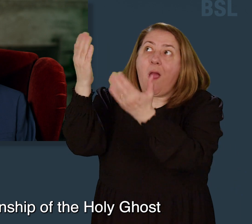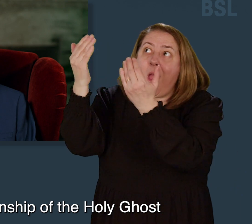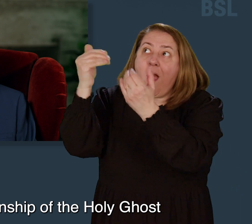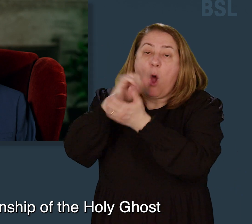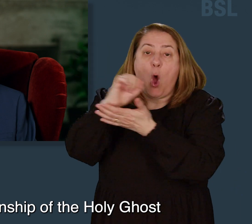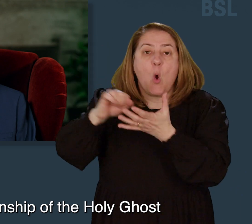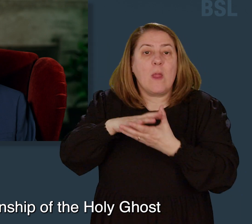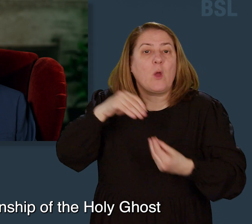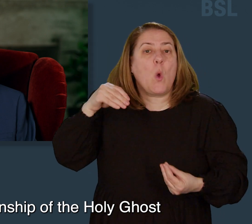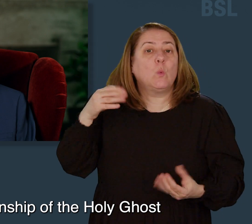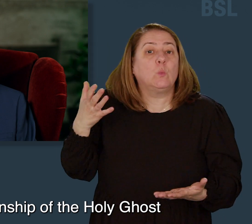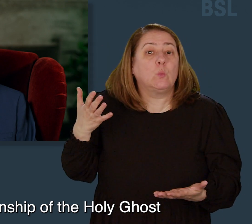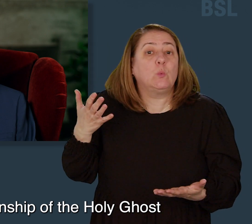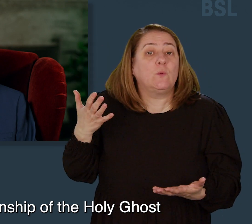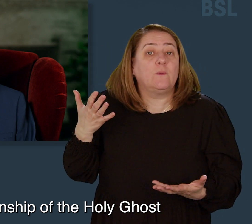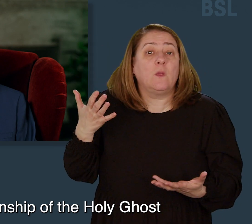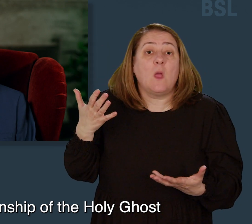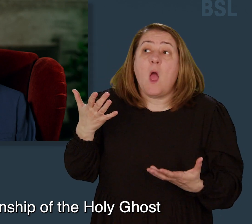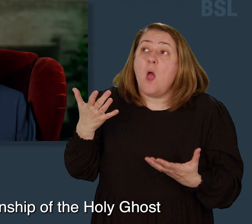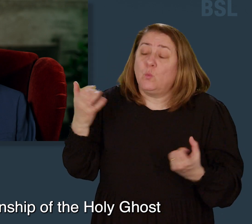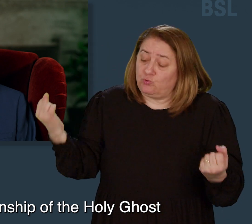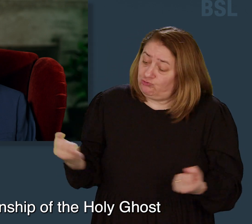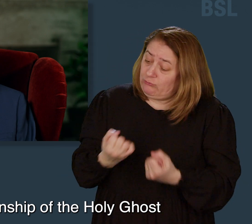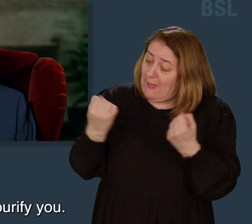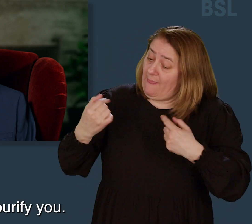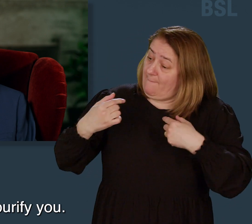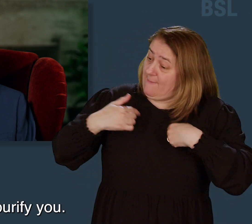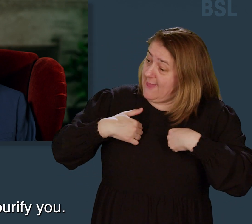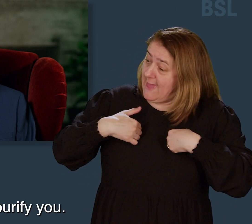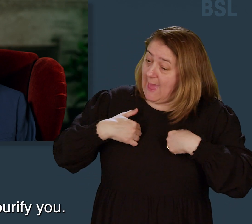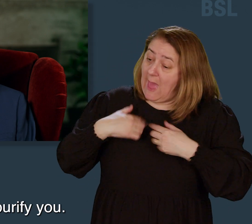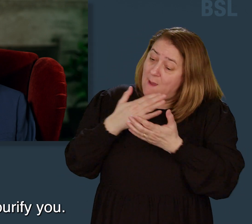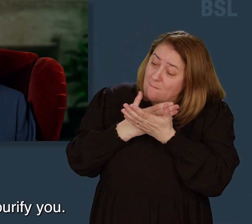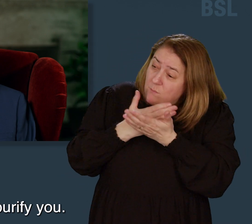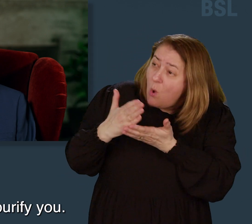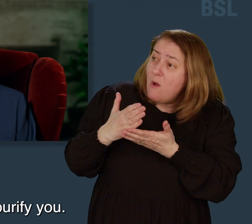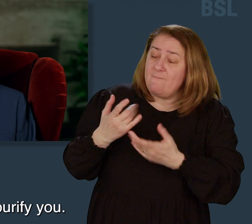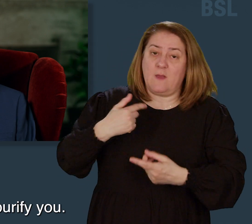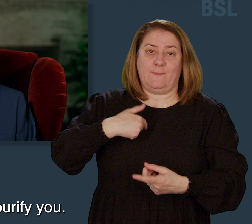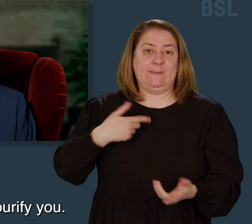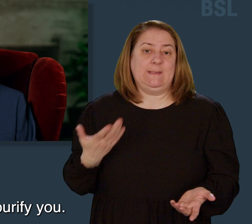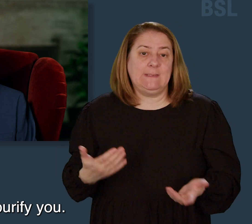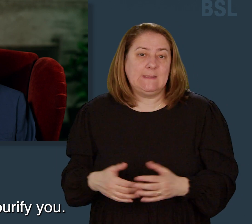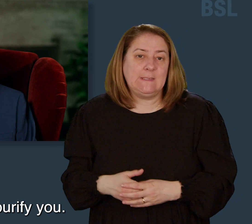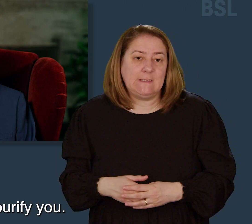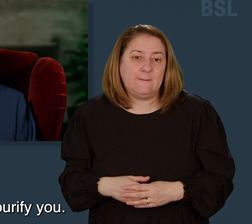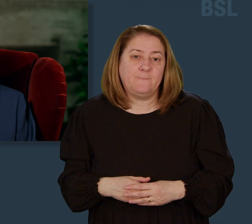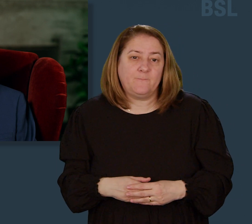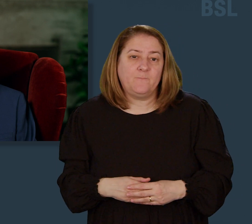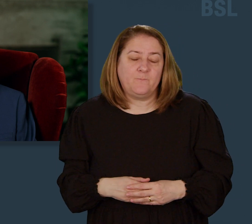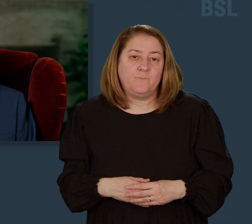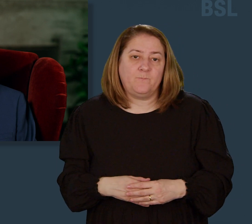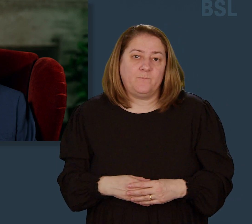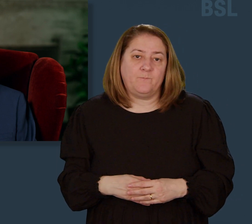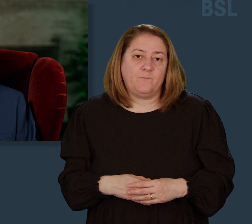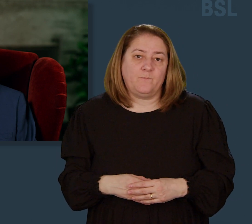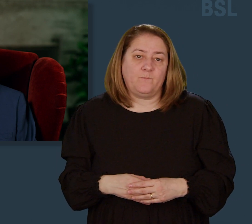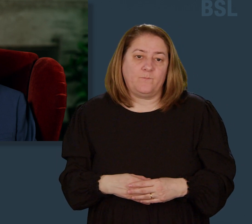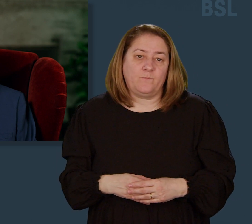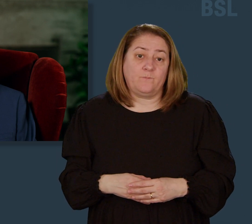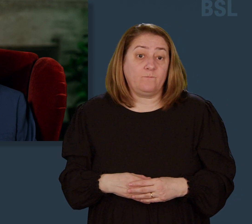You invite the companionship of the Holy Ghost to both strengthen and purify you.